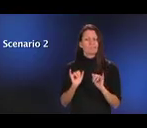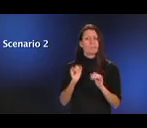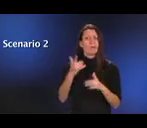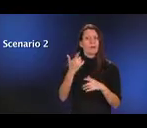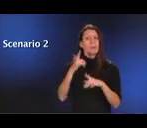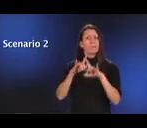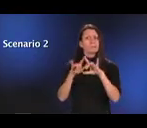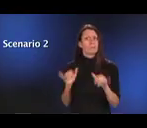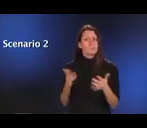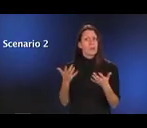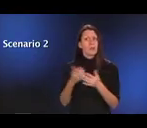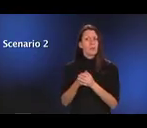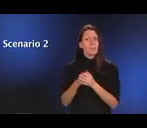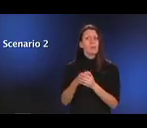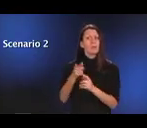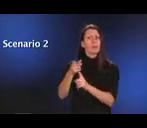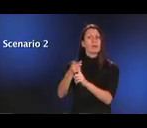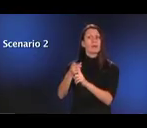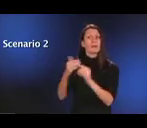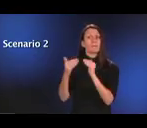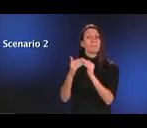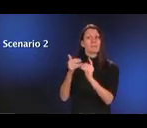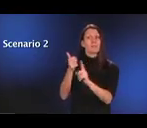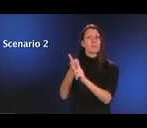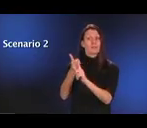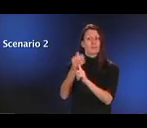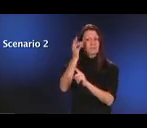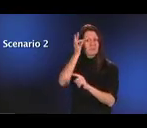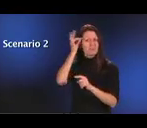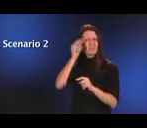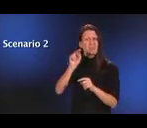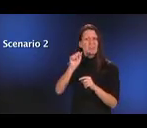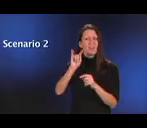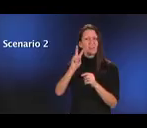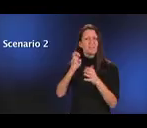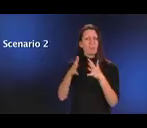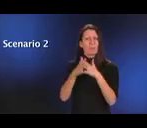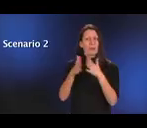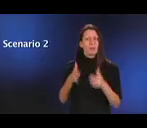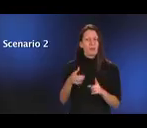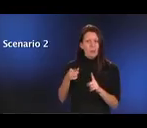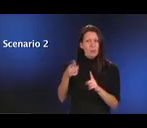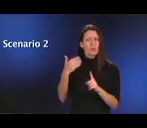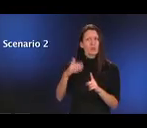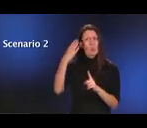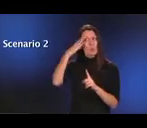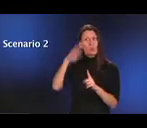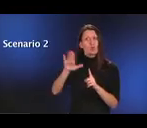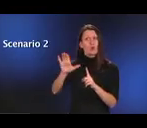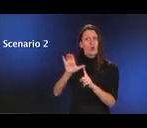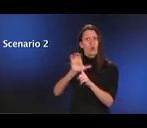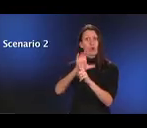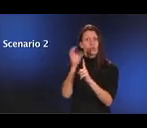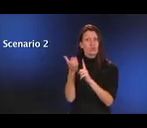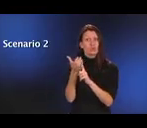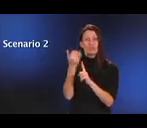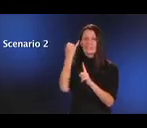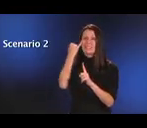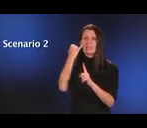He also knows the peer, who is a Native American Indian, has a culture that values